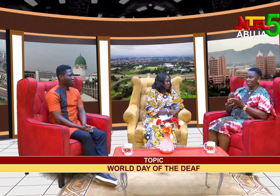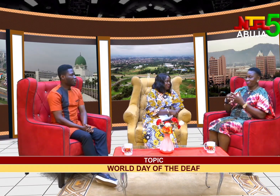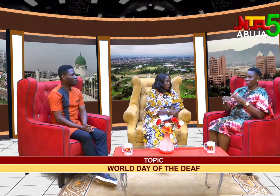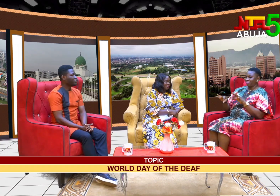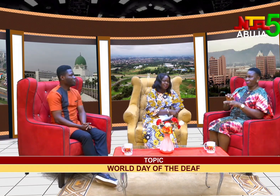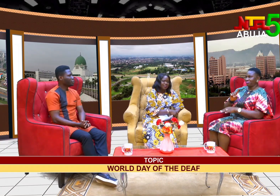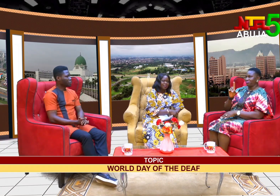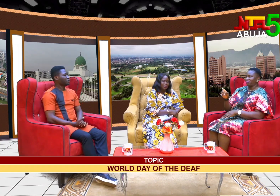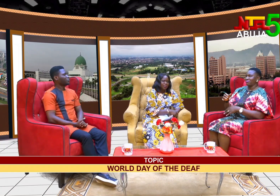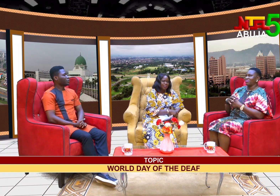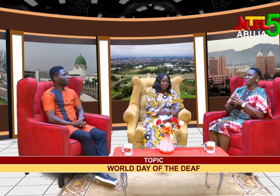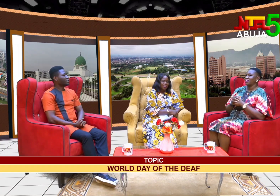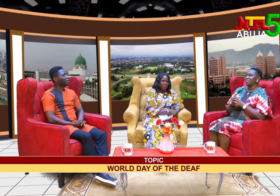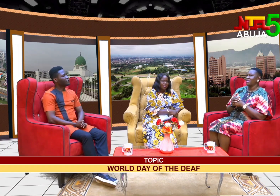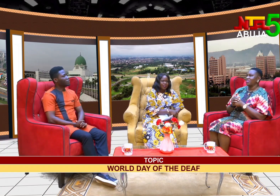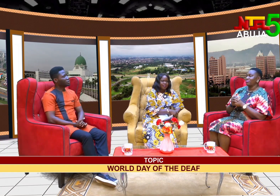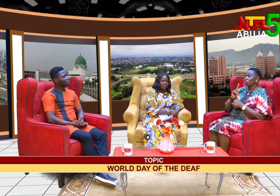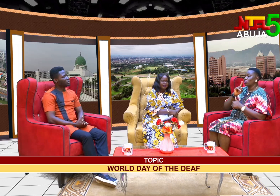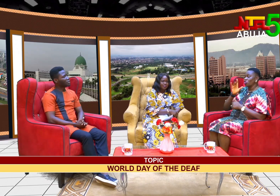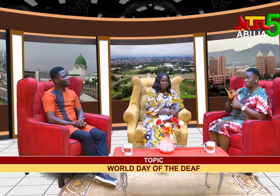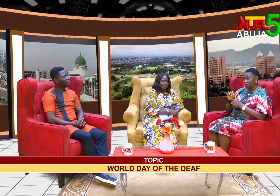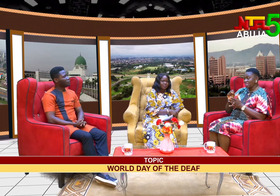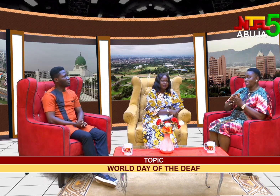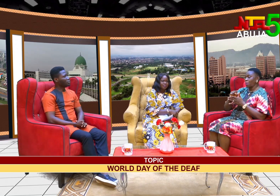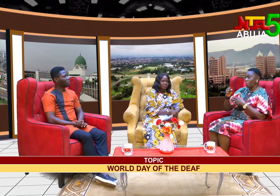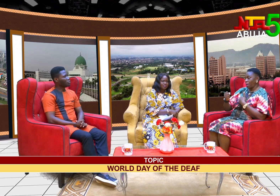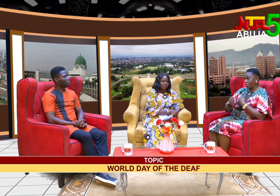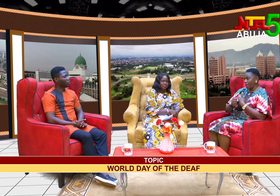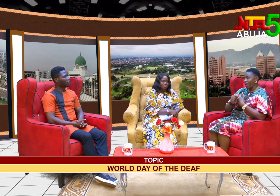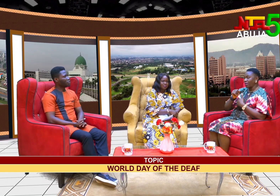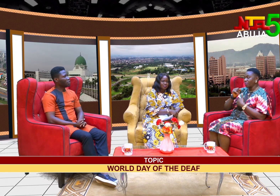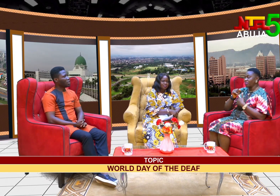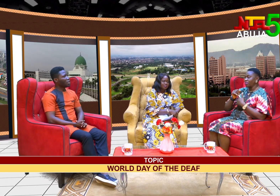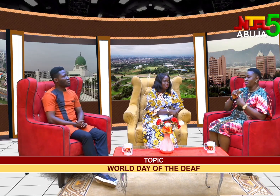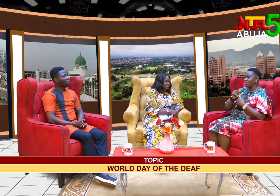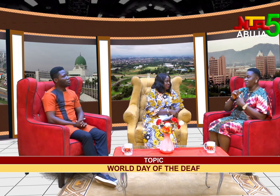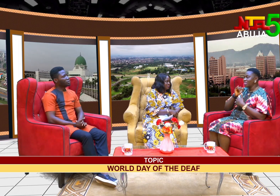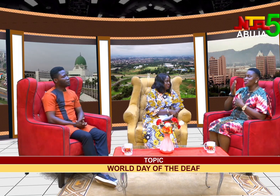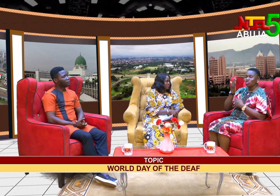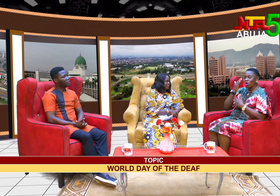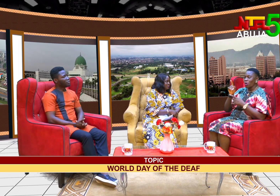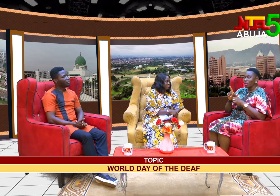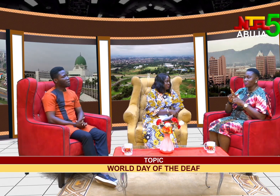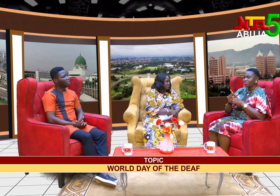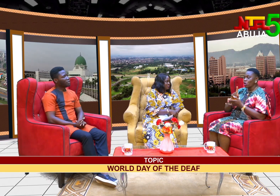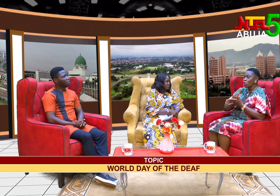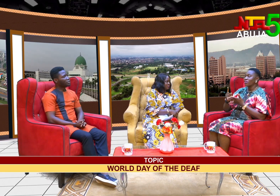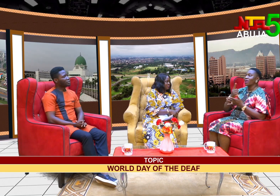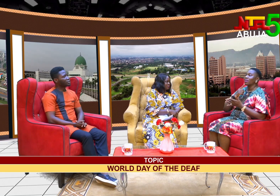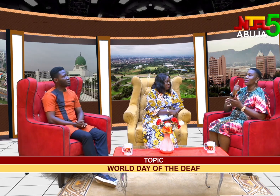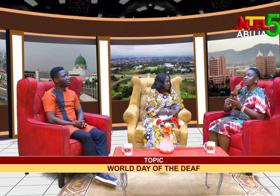Thank you very much for having us and for the important question. The month of September is